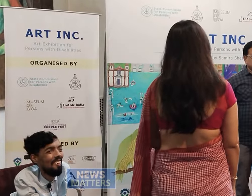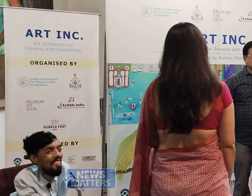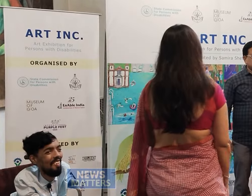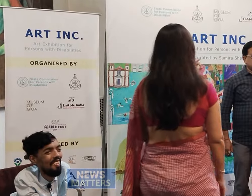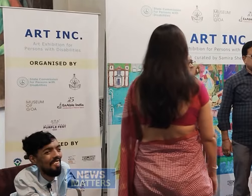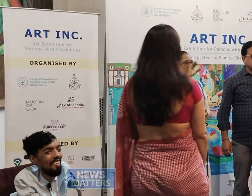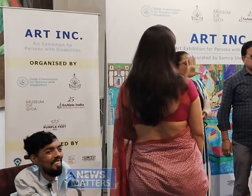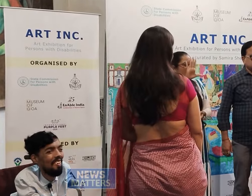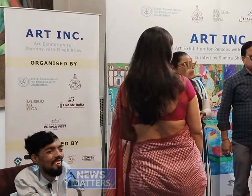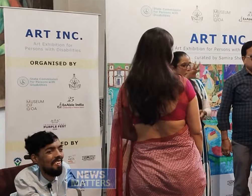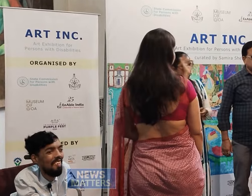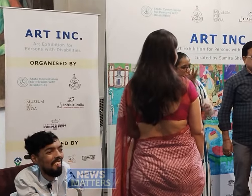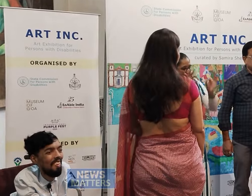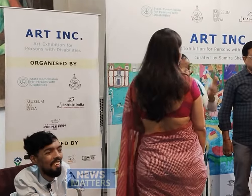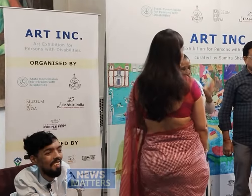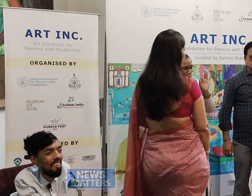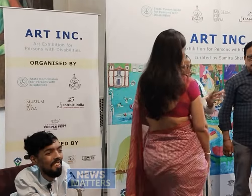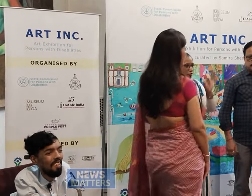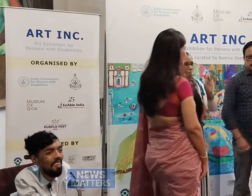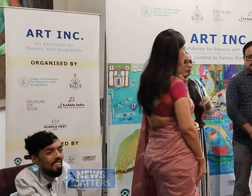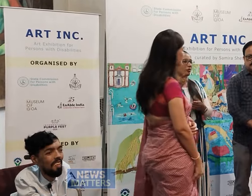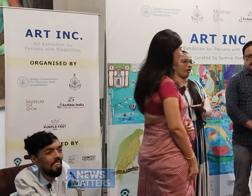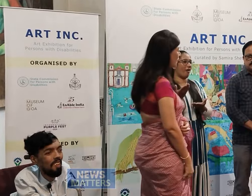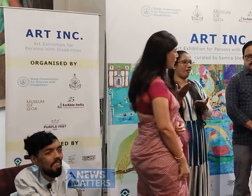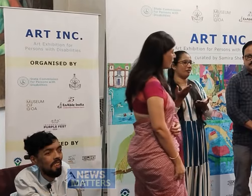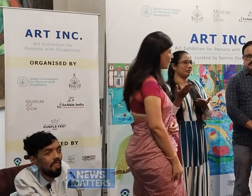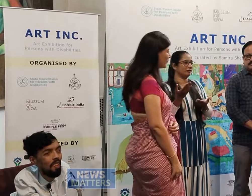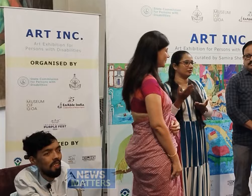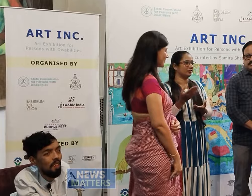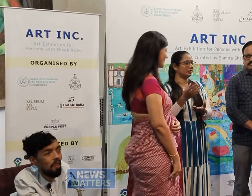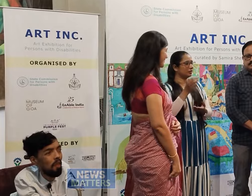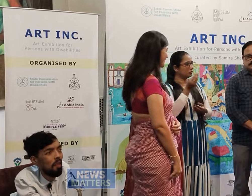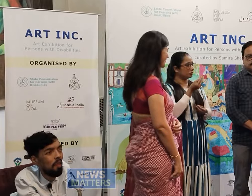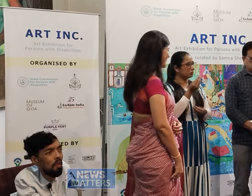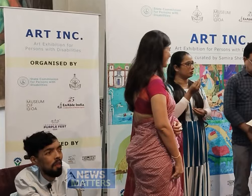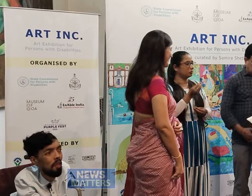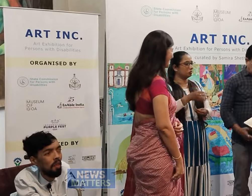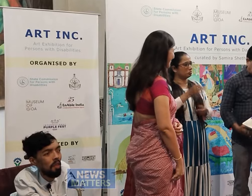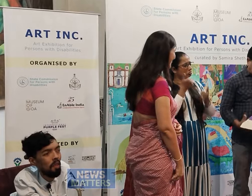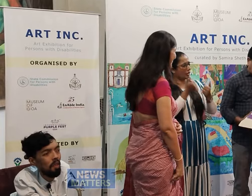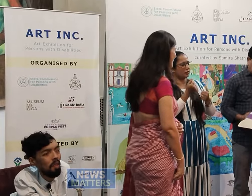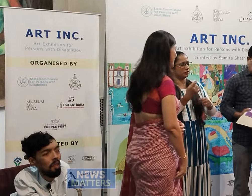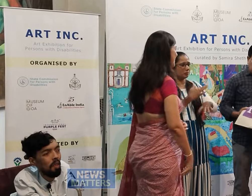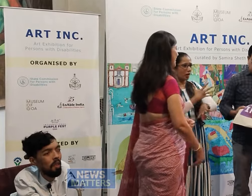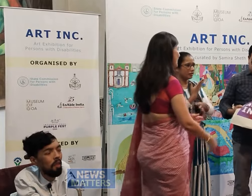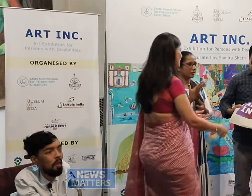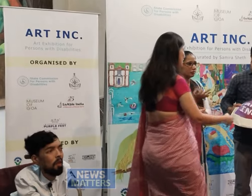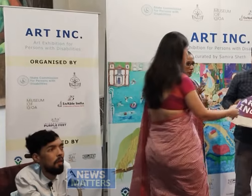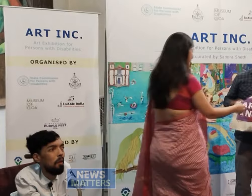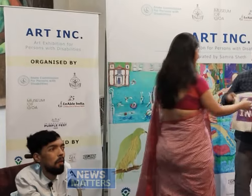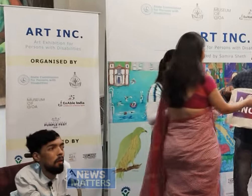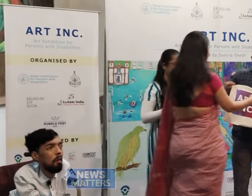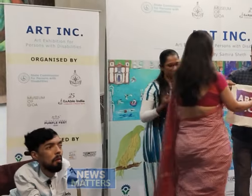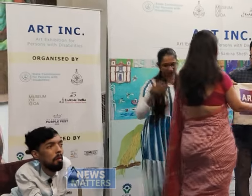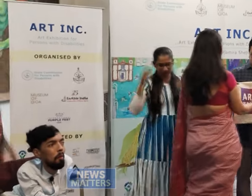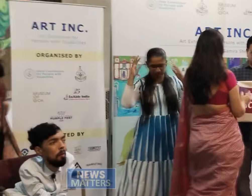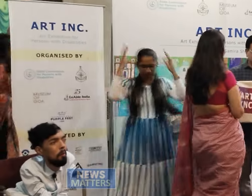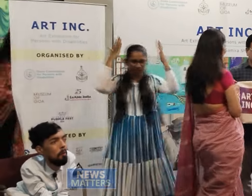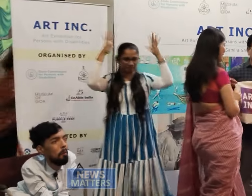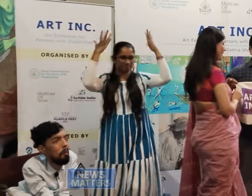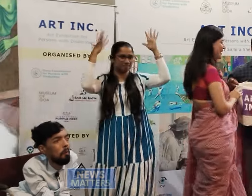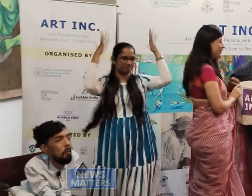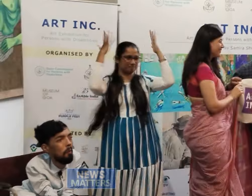5 different artworks and then chose the leading and the aspiring artists. Thank you so much, Samira.